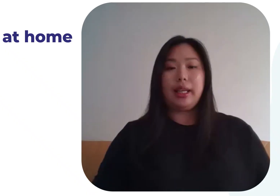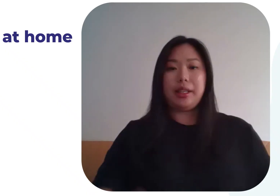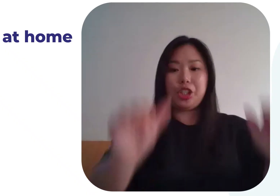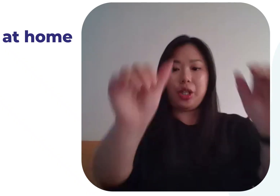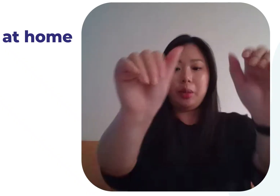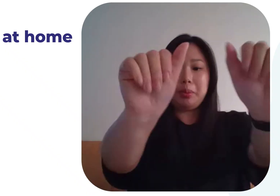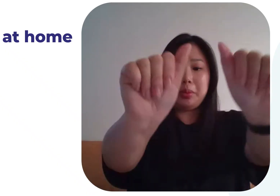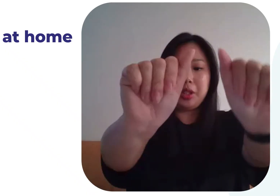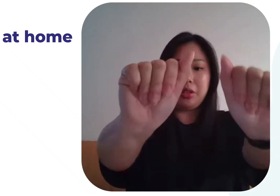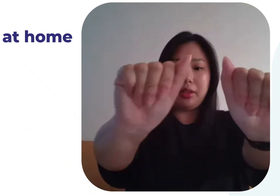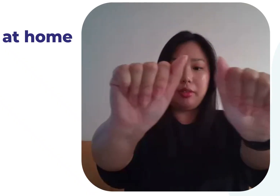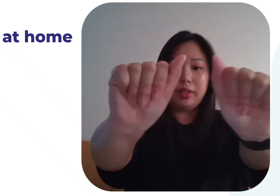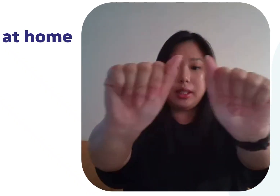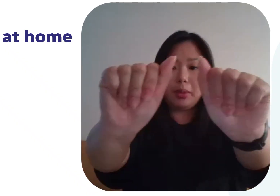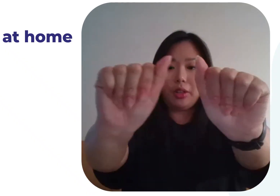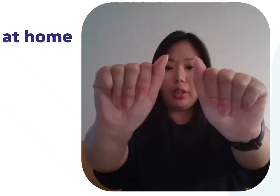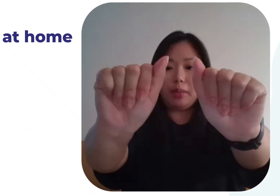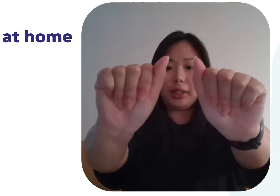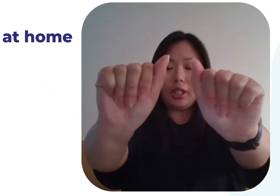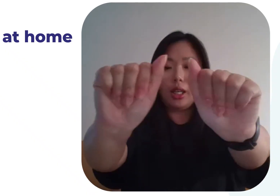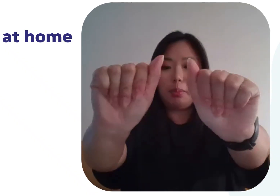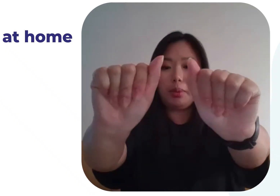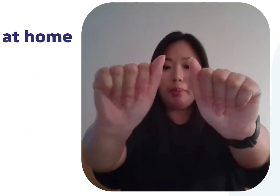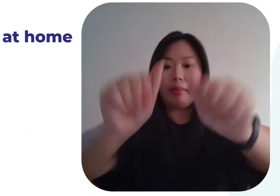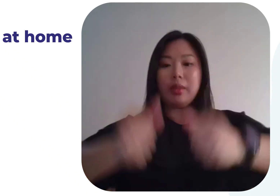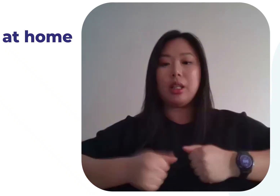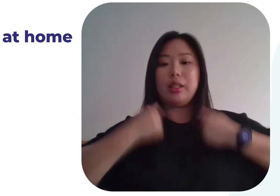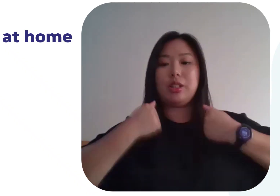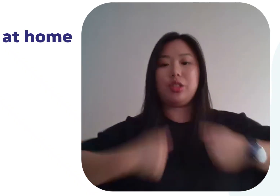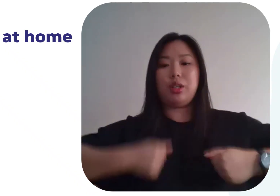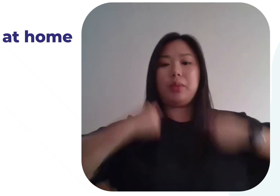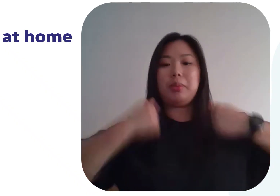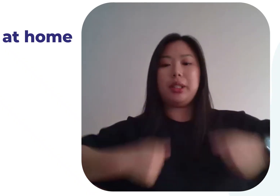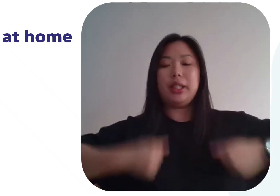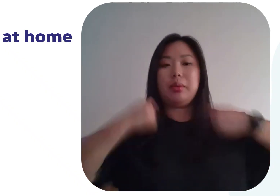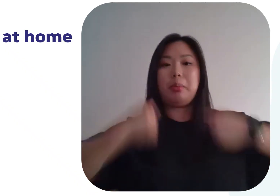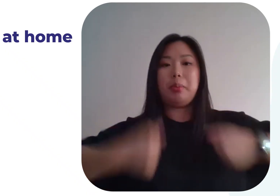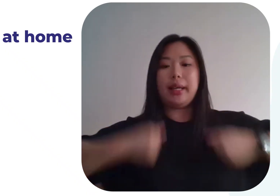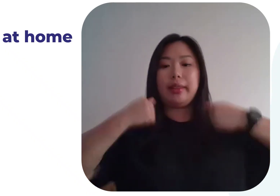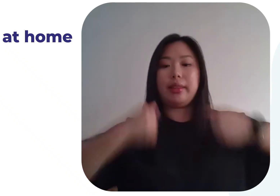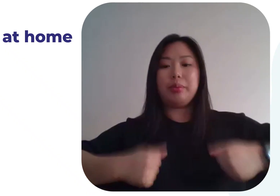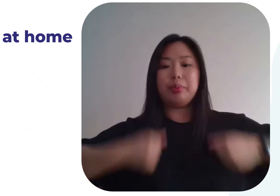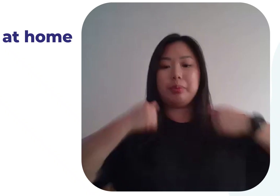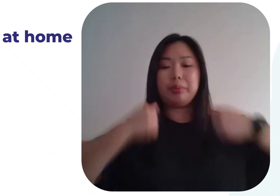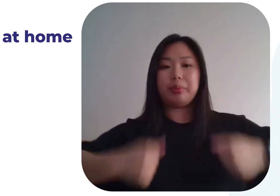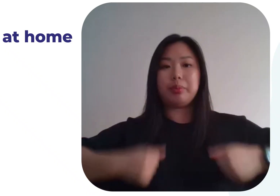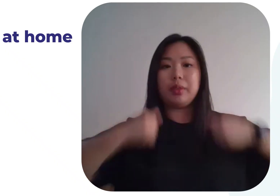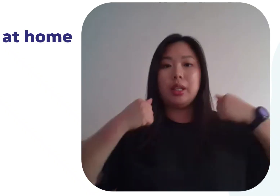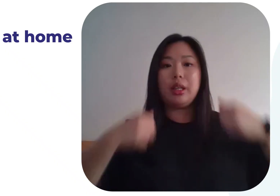Bath, A shape, so a fist but your thumbs are up, and scrub up and down. Bath.